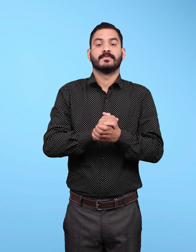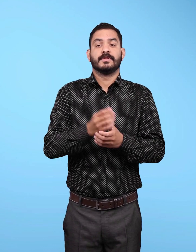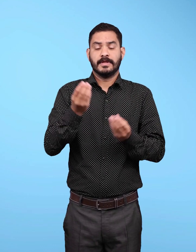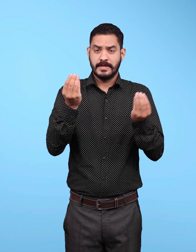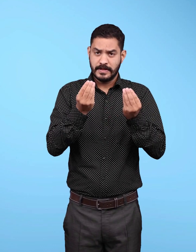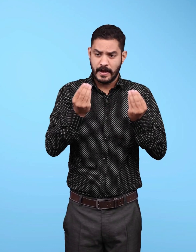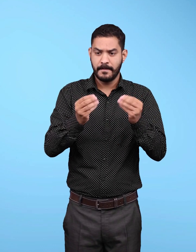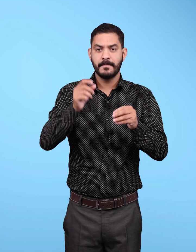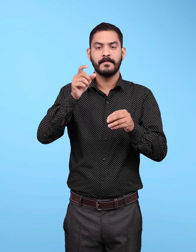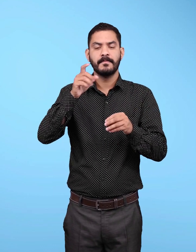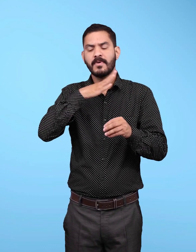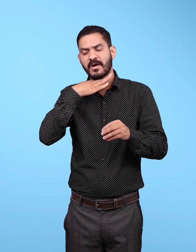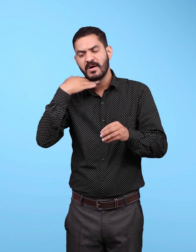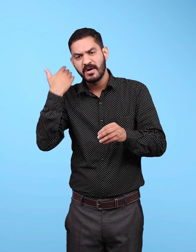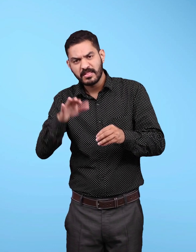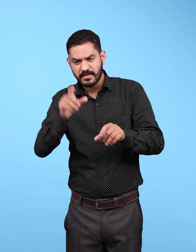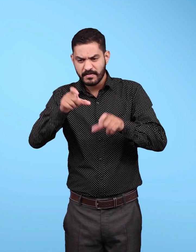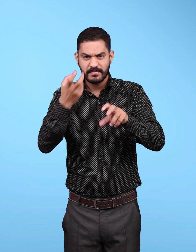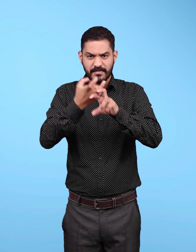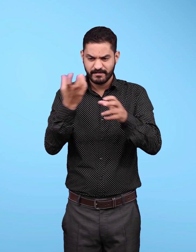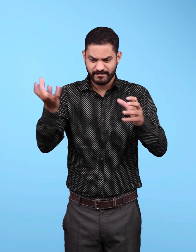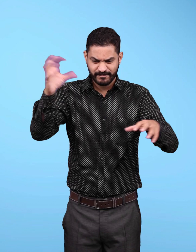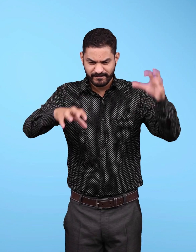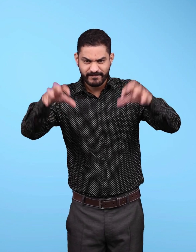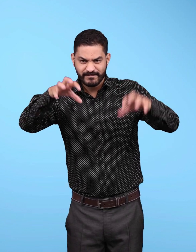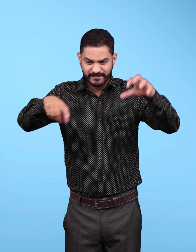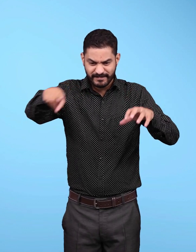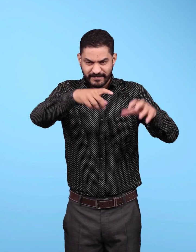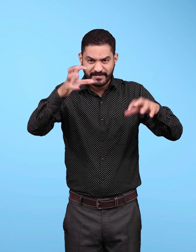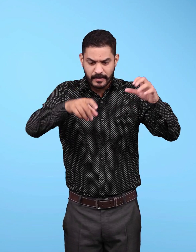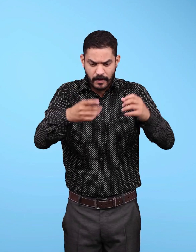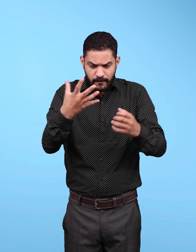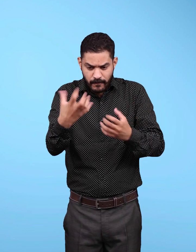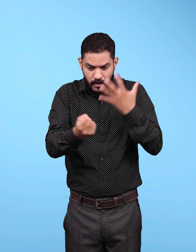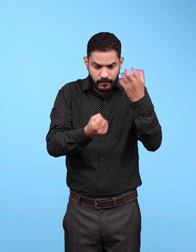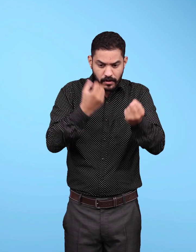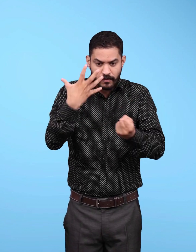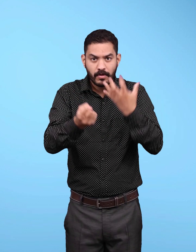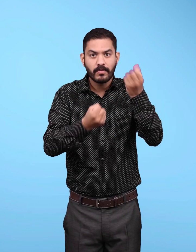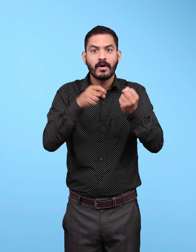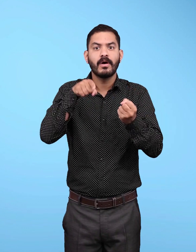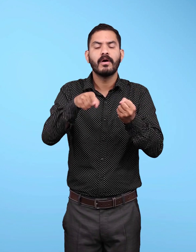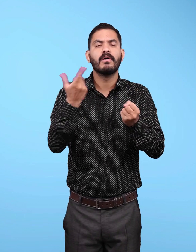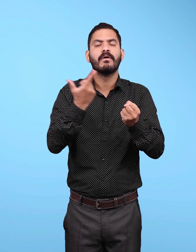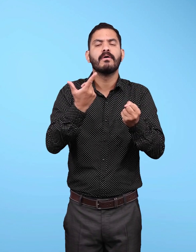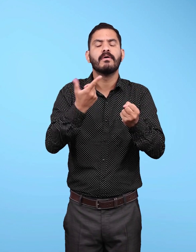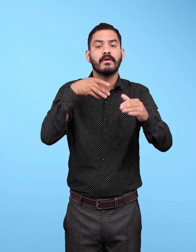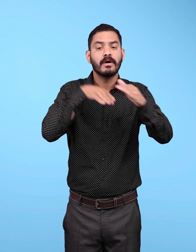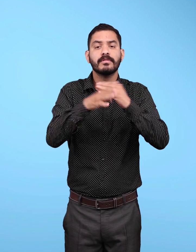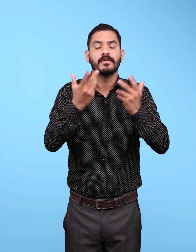Some of the largest collections of iron tools and weapons were found in the megalithic burials, about which you read